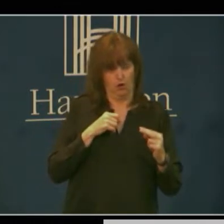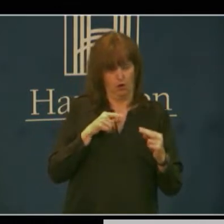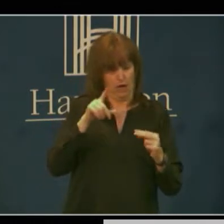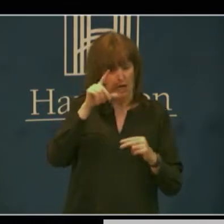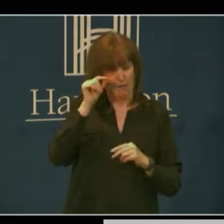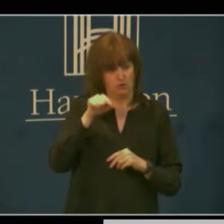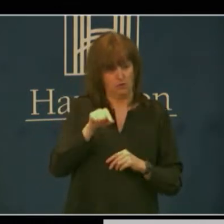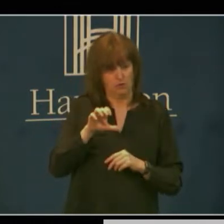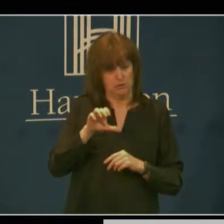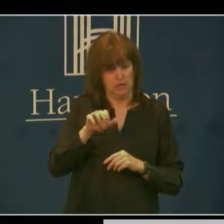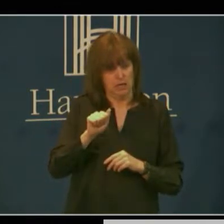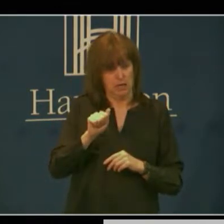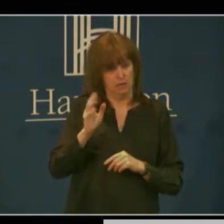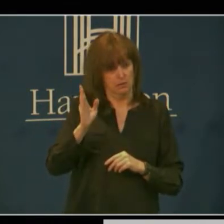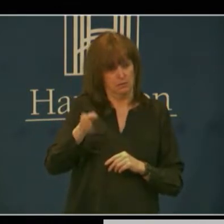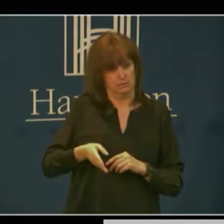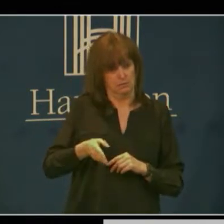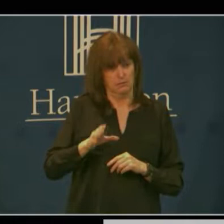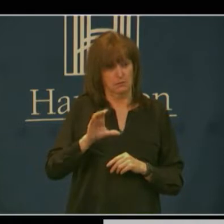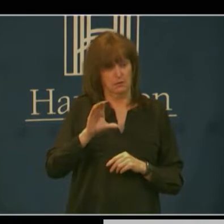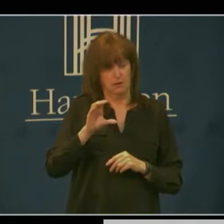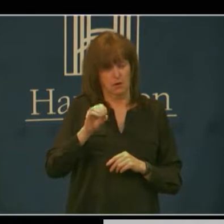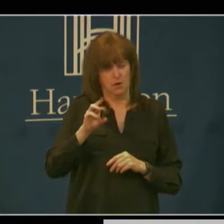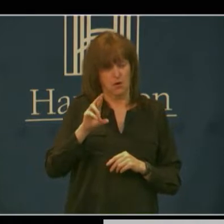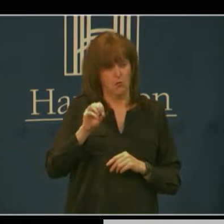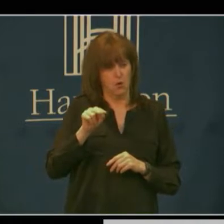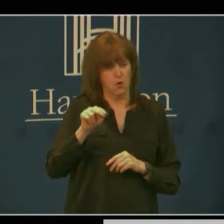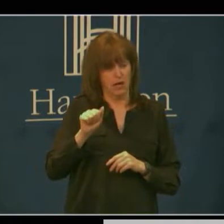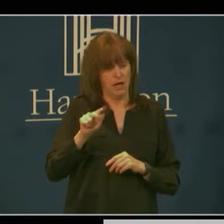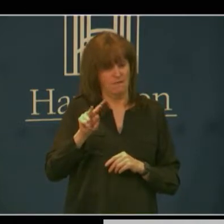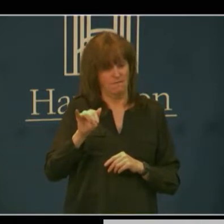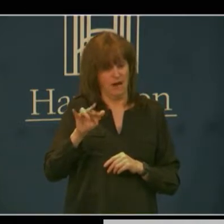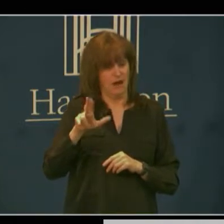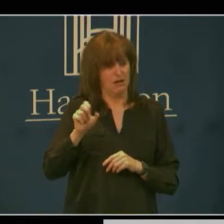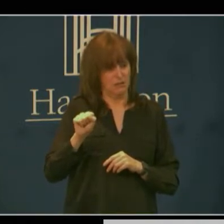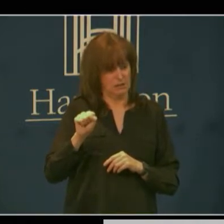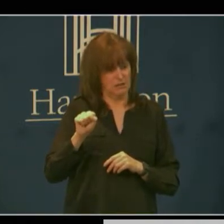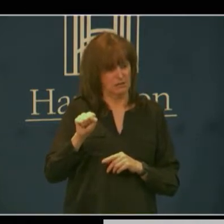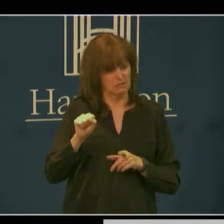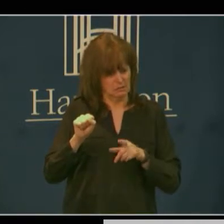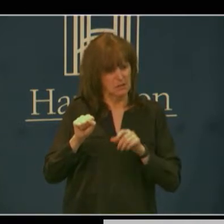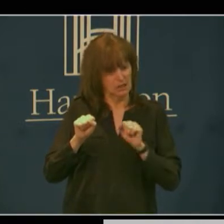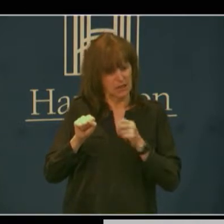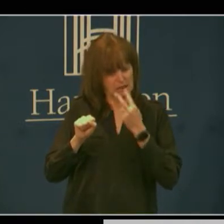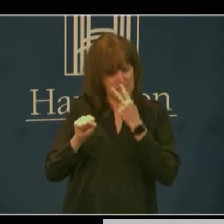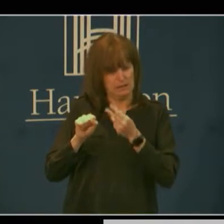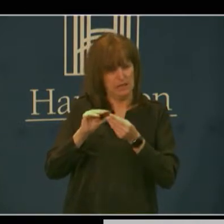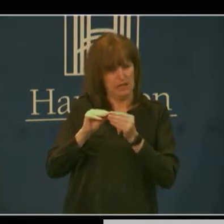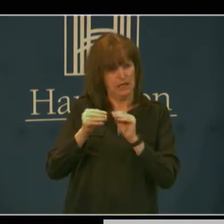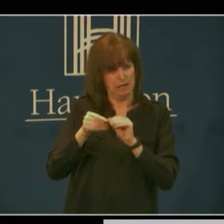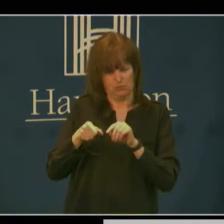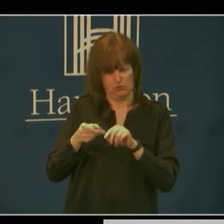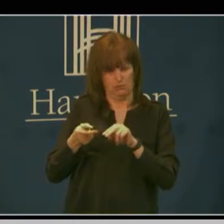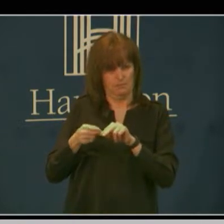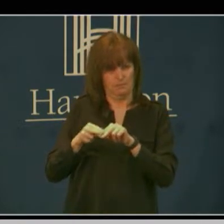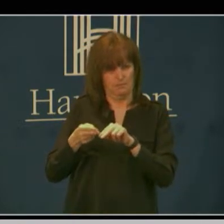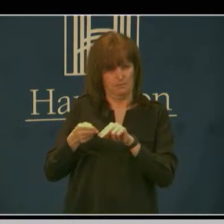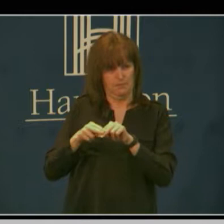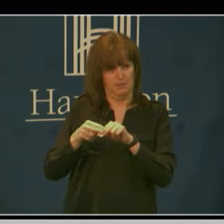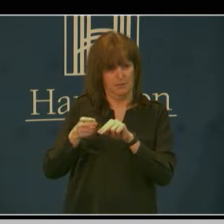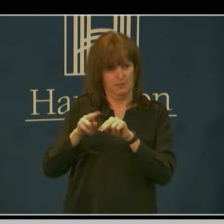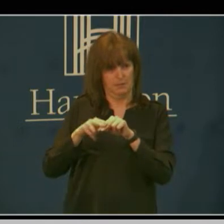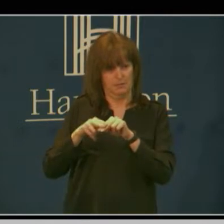hamilton.ca/coronavirus website, we not only have kind of an update of the numbers, but we very recently added a little